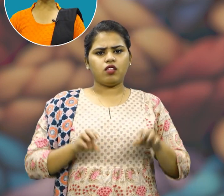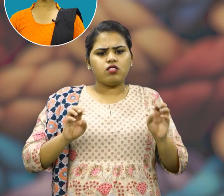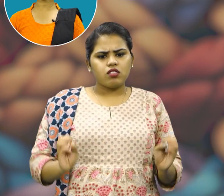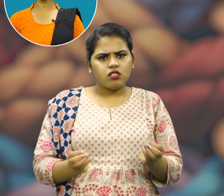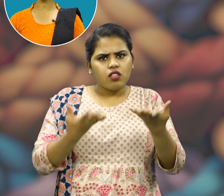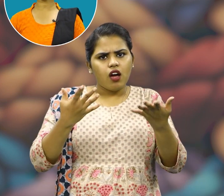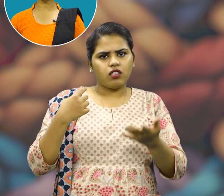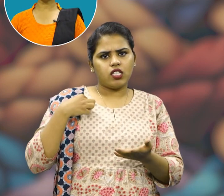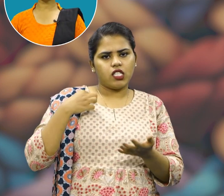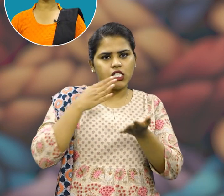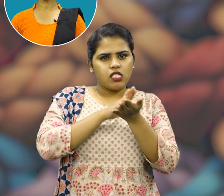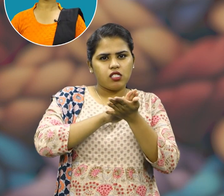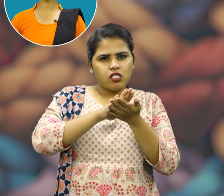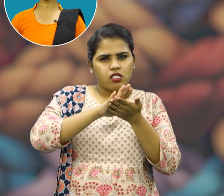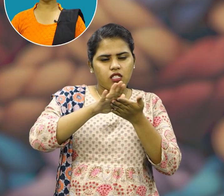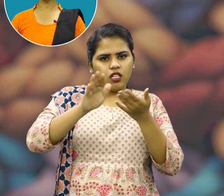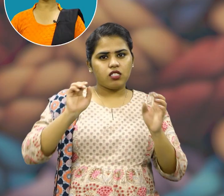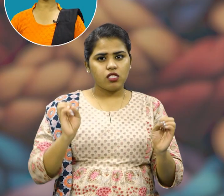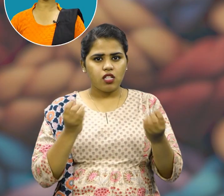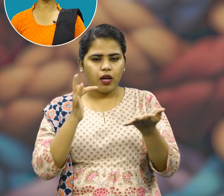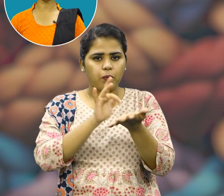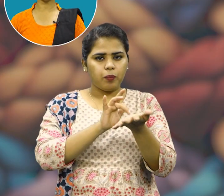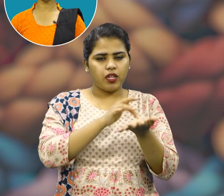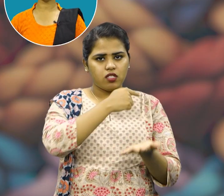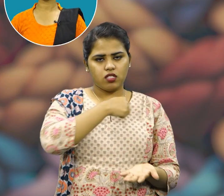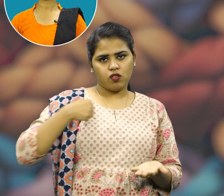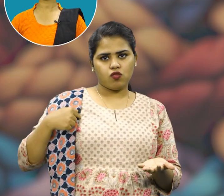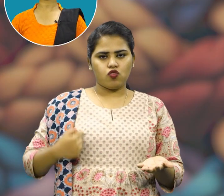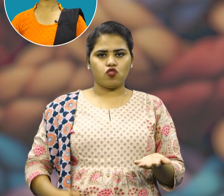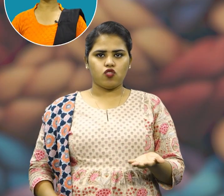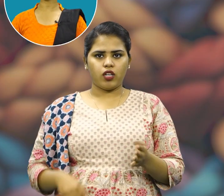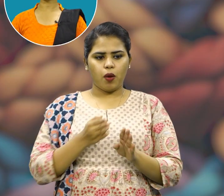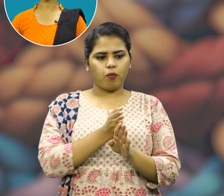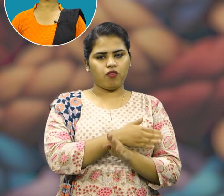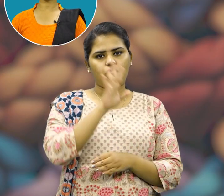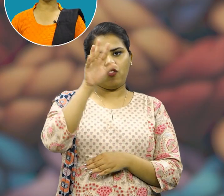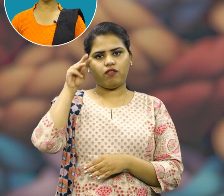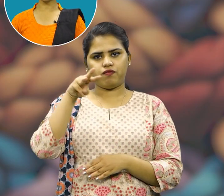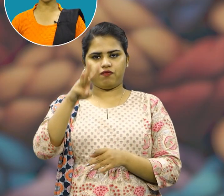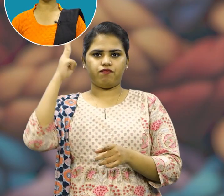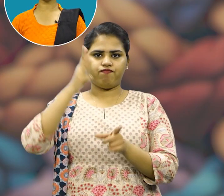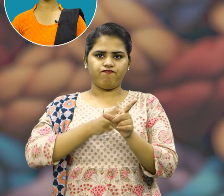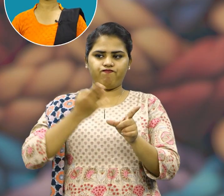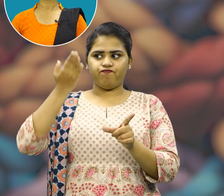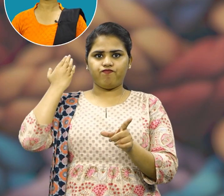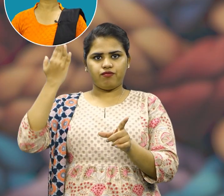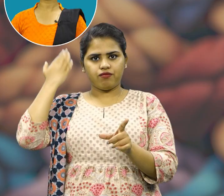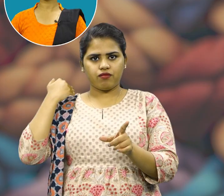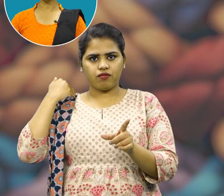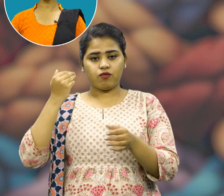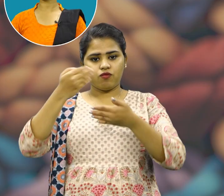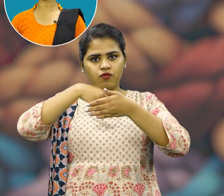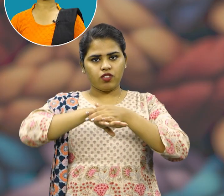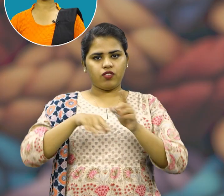The production of silk originated in China before 5,000 years ago within